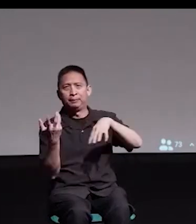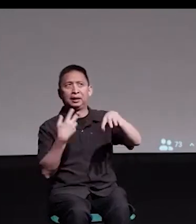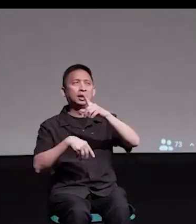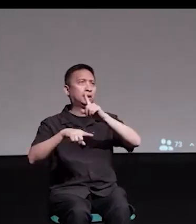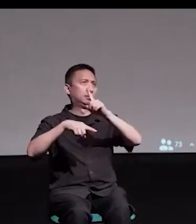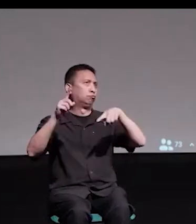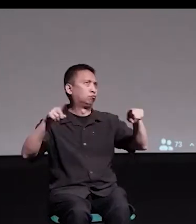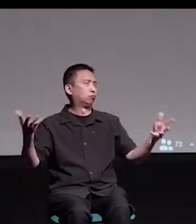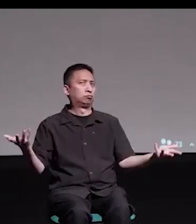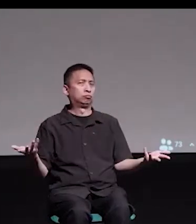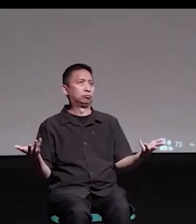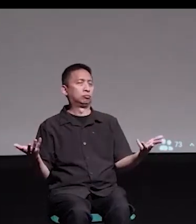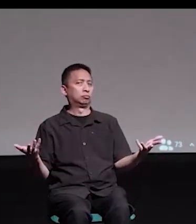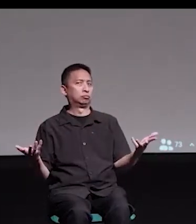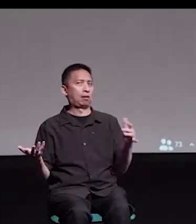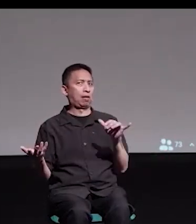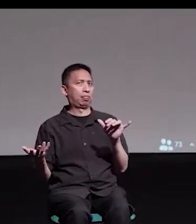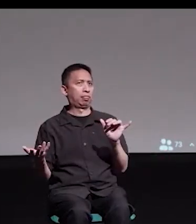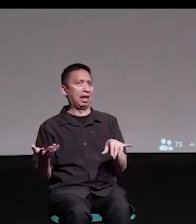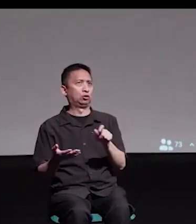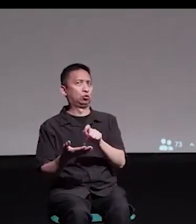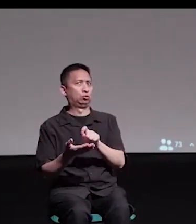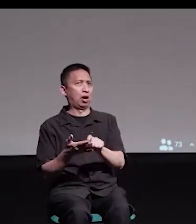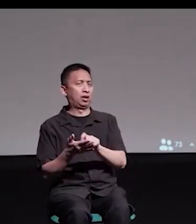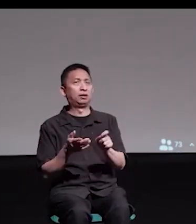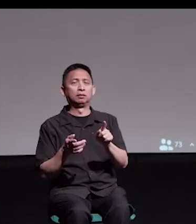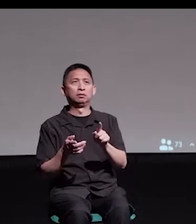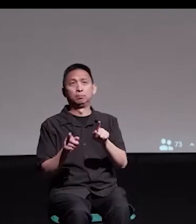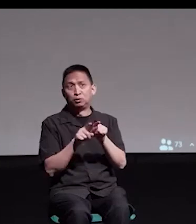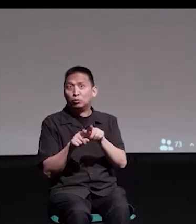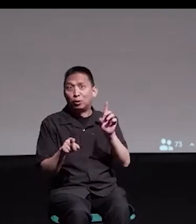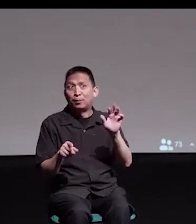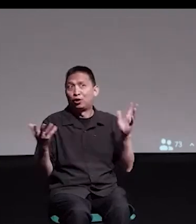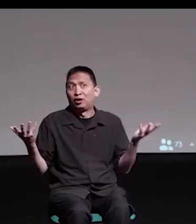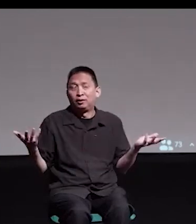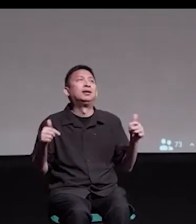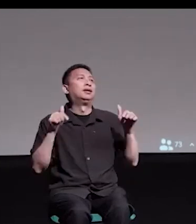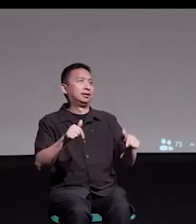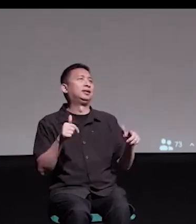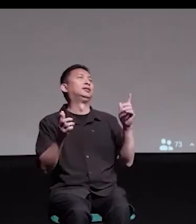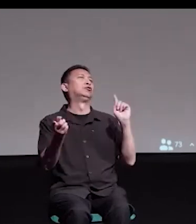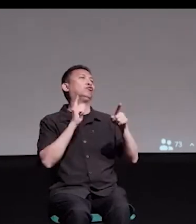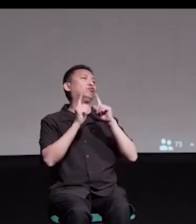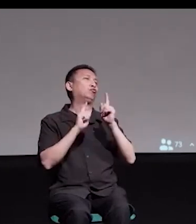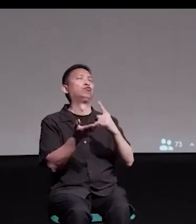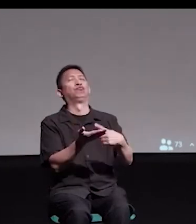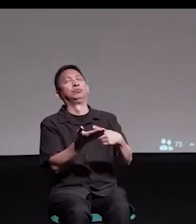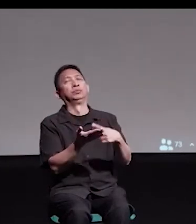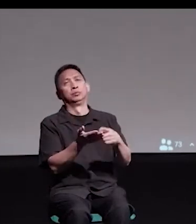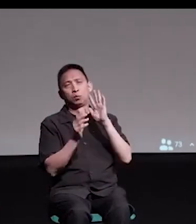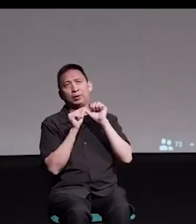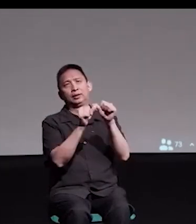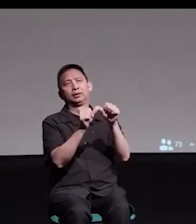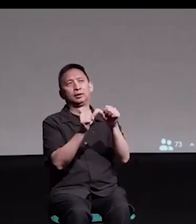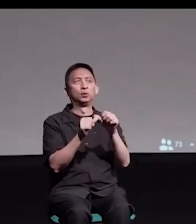writing. And yet it's documentary. I mean, this conversation will continue about that and about what the